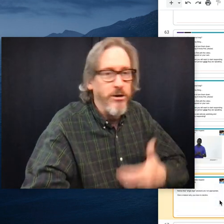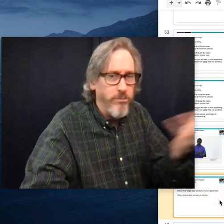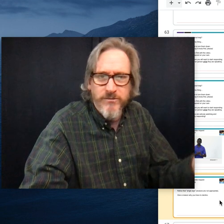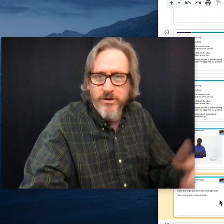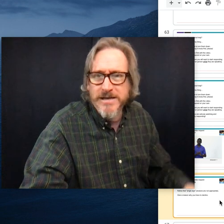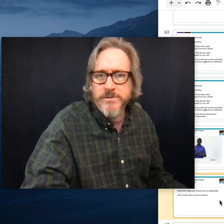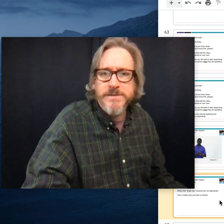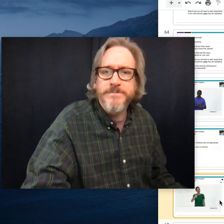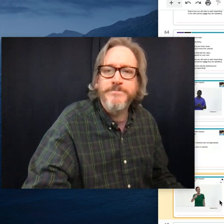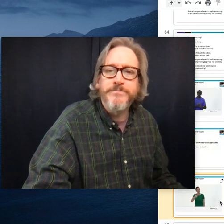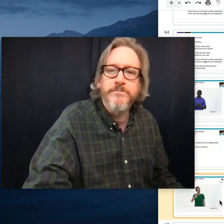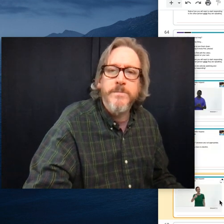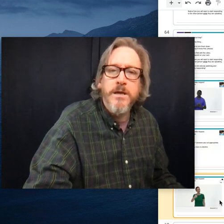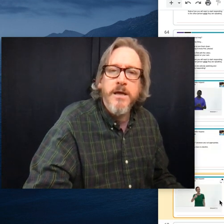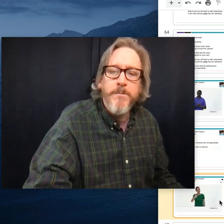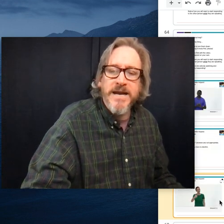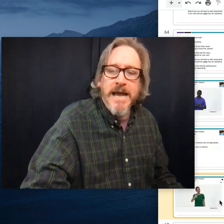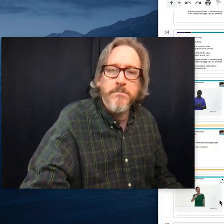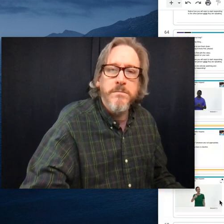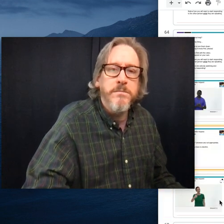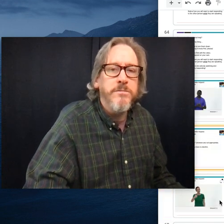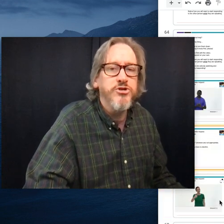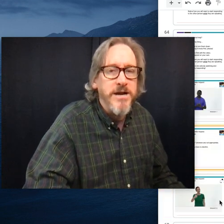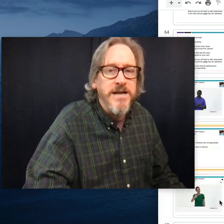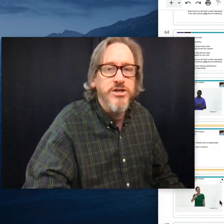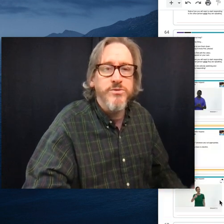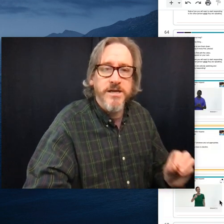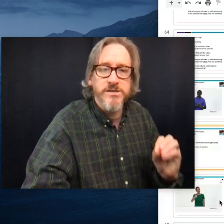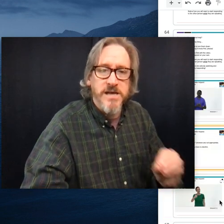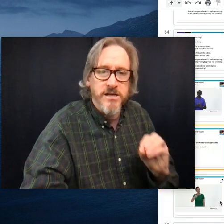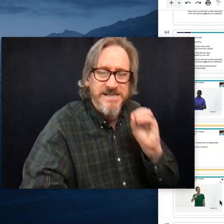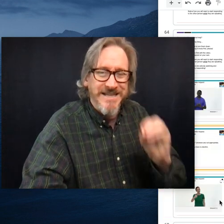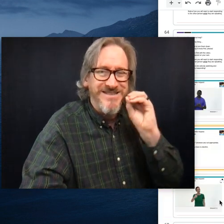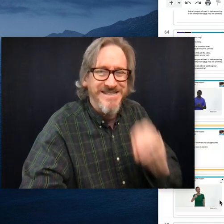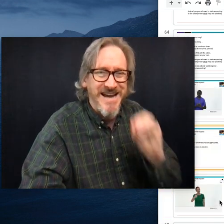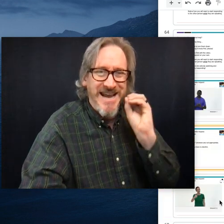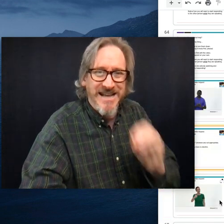person like me. Right? So